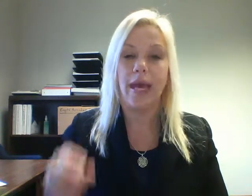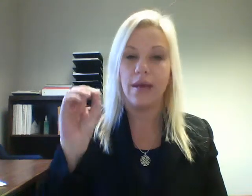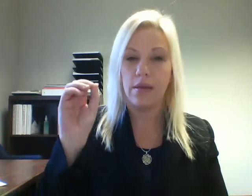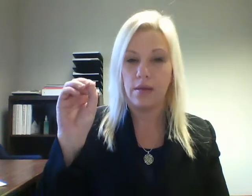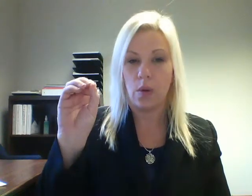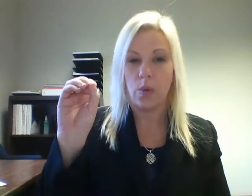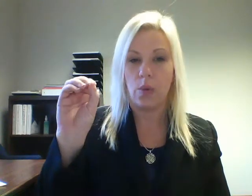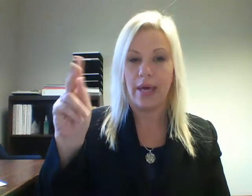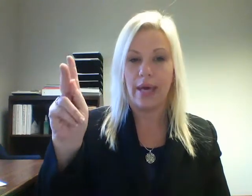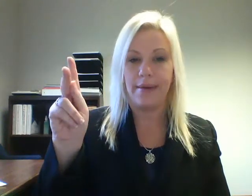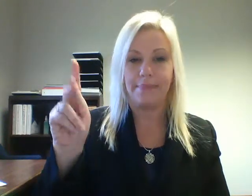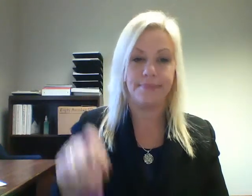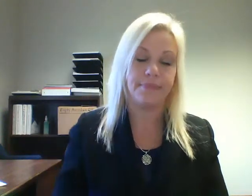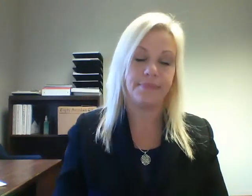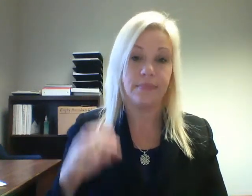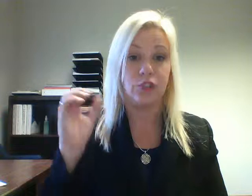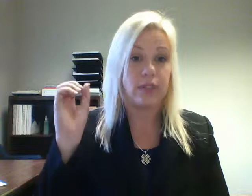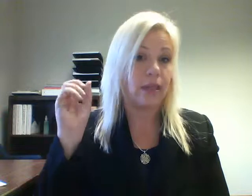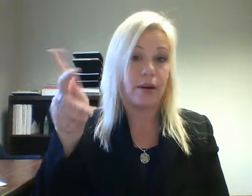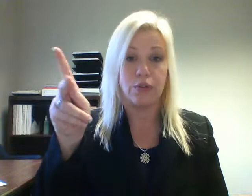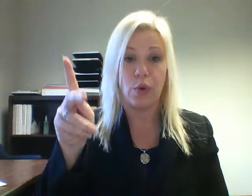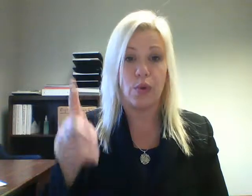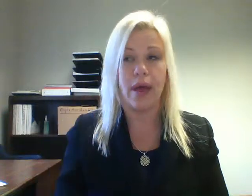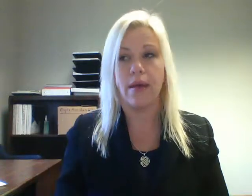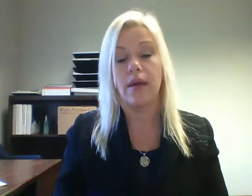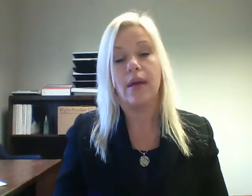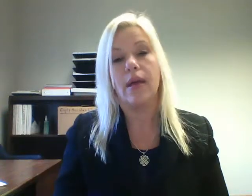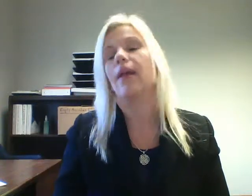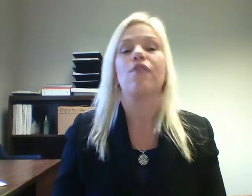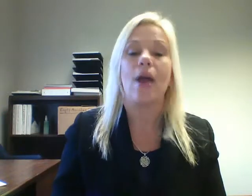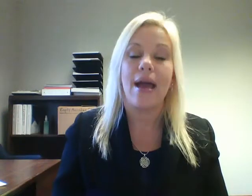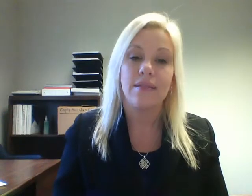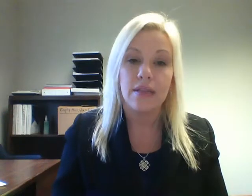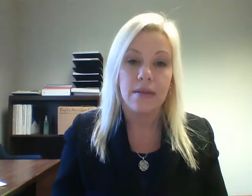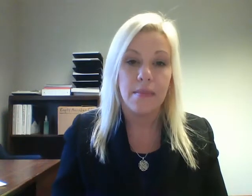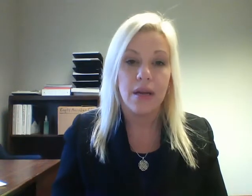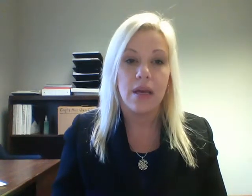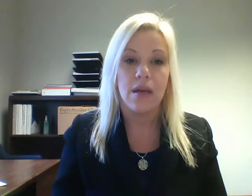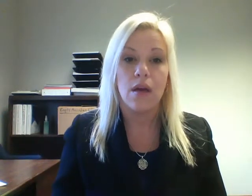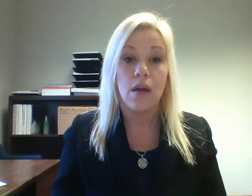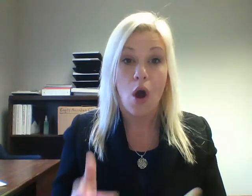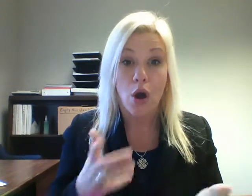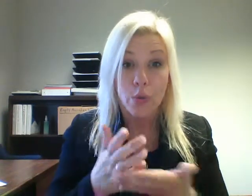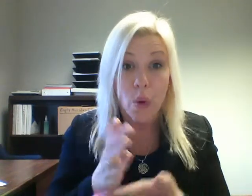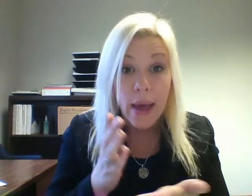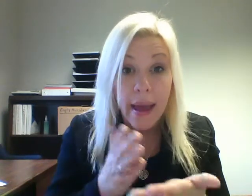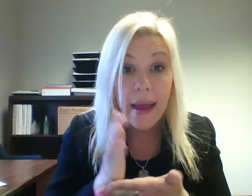Okay, okay. Just the letters, okay. And if you're asking somebody, are you